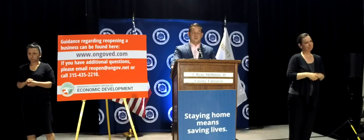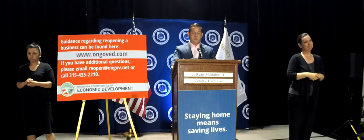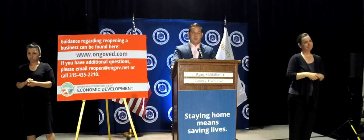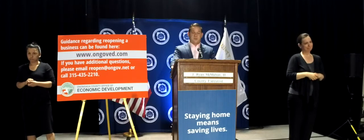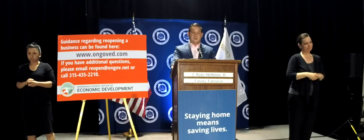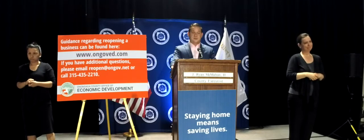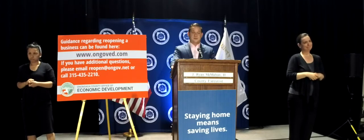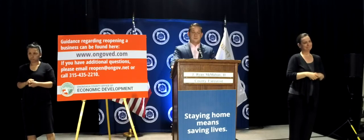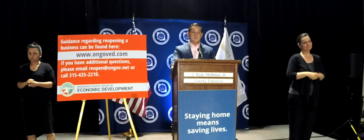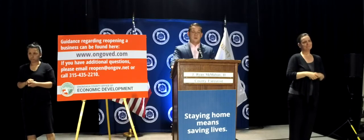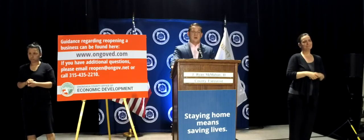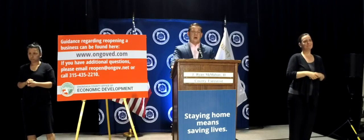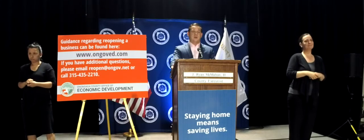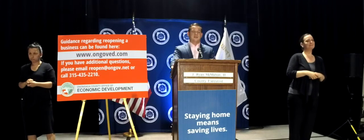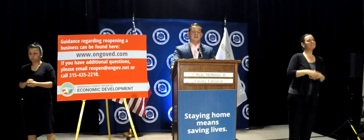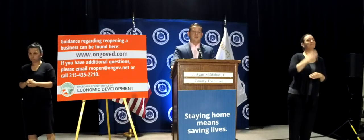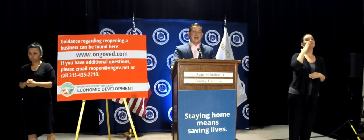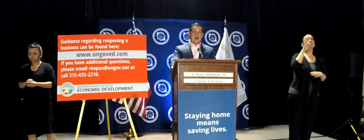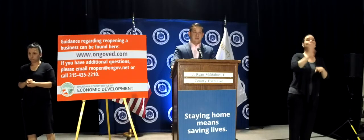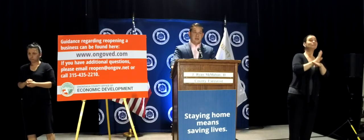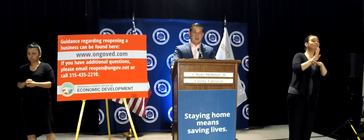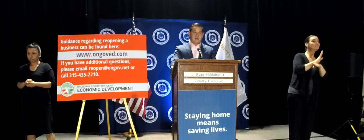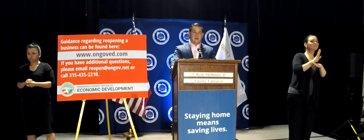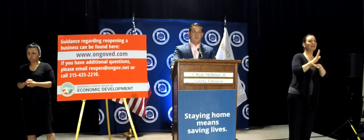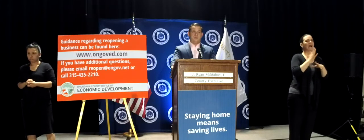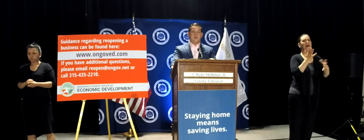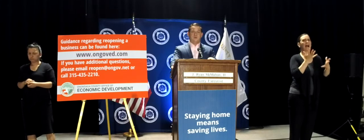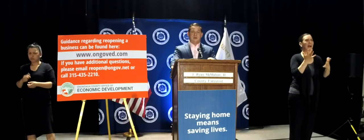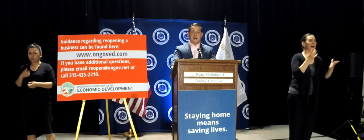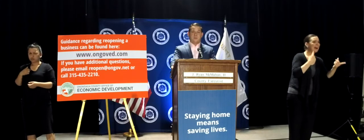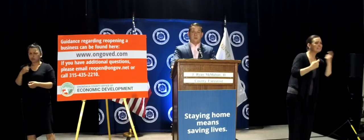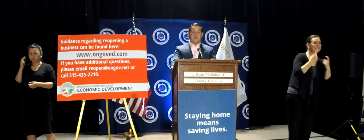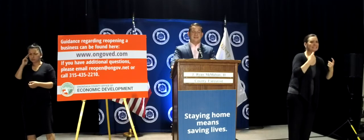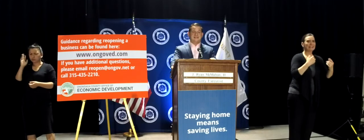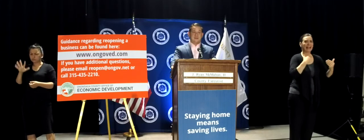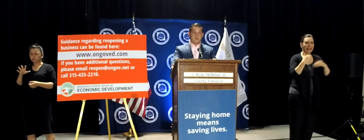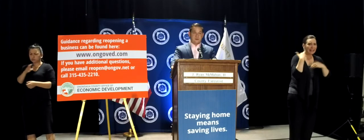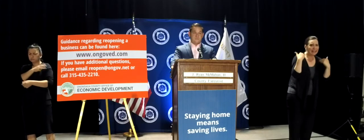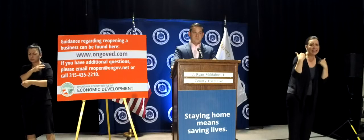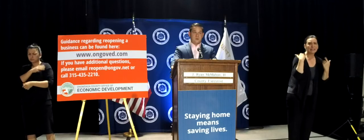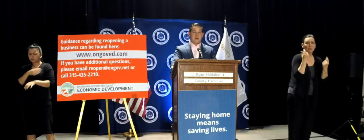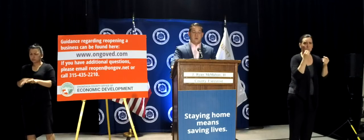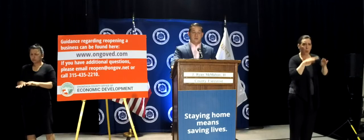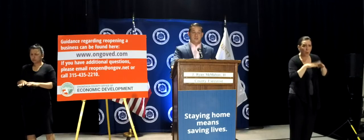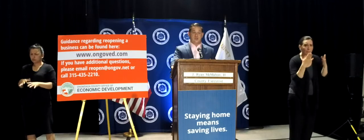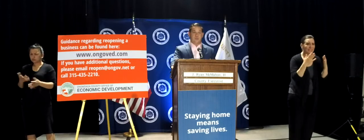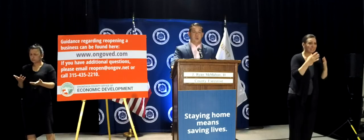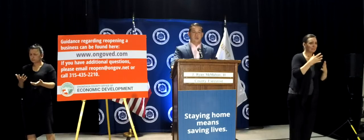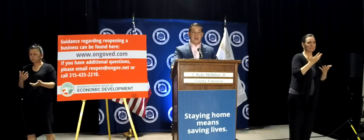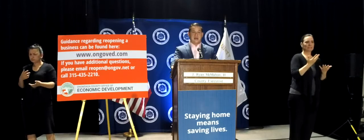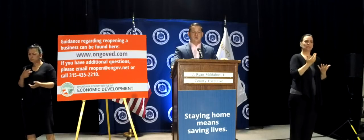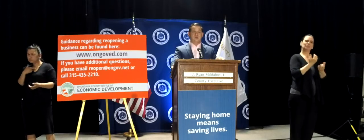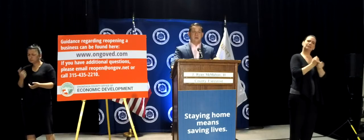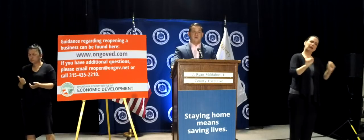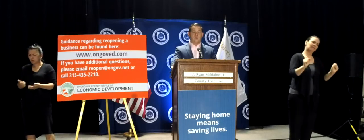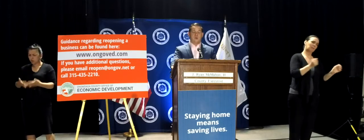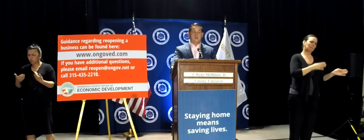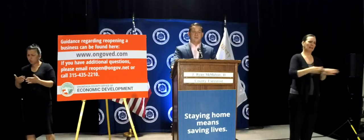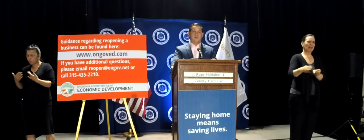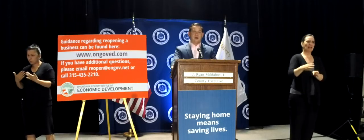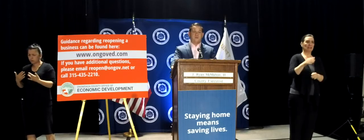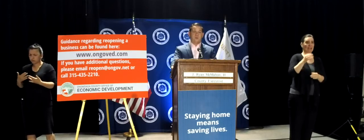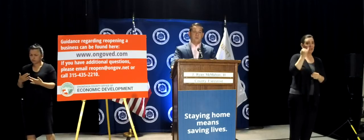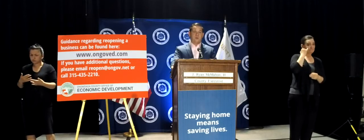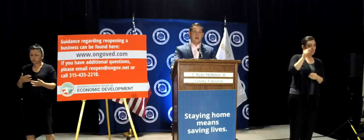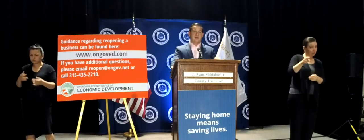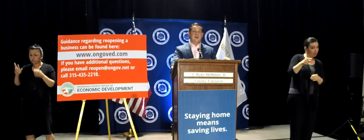be disappointed businesses. I will continue to advocate if we believe you can operate safely, and I will continue to push that using my voice